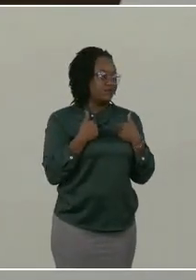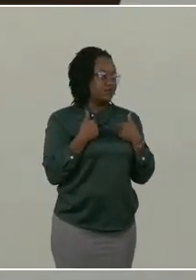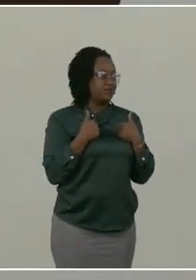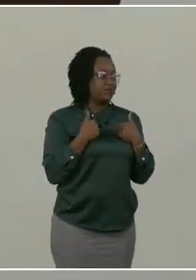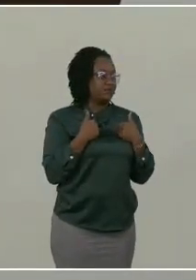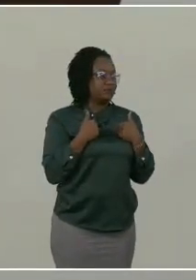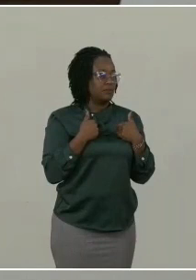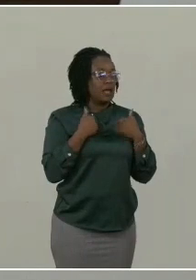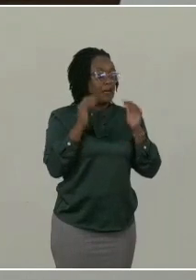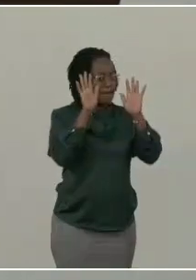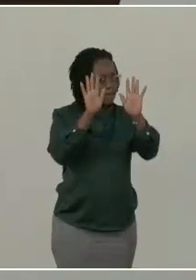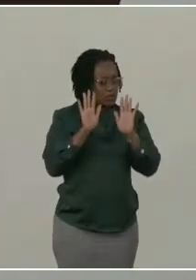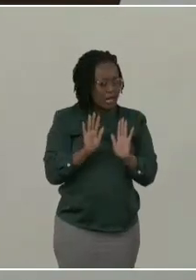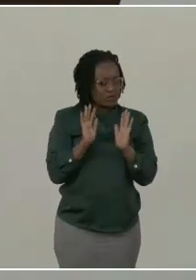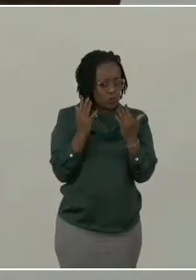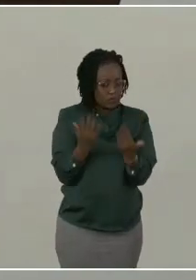it is important to